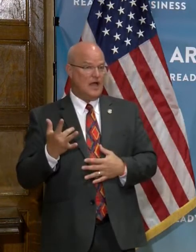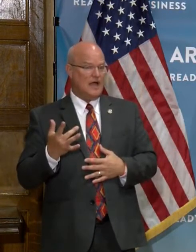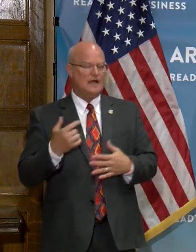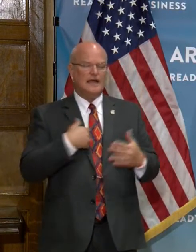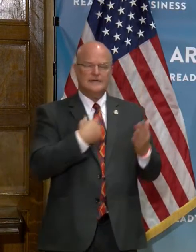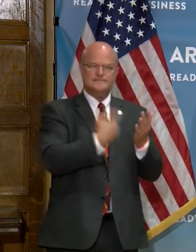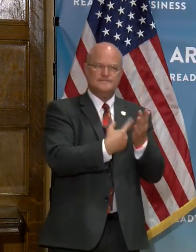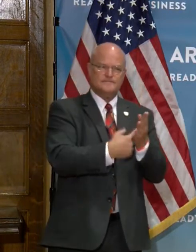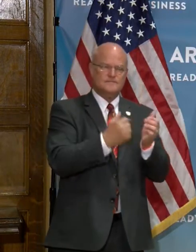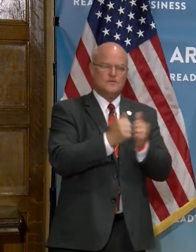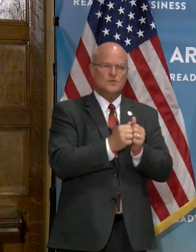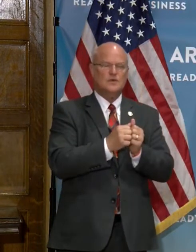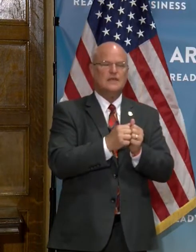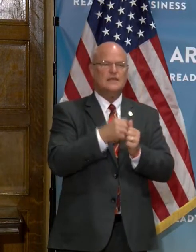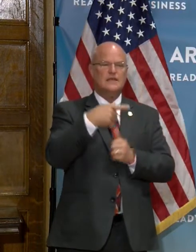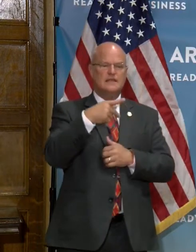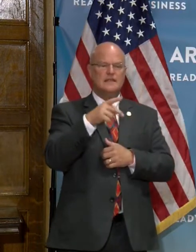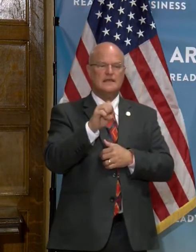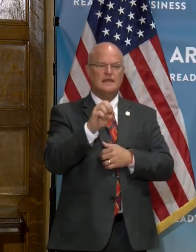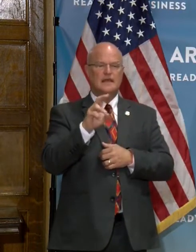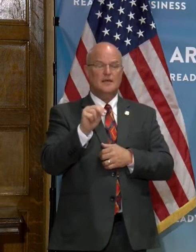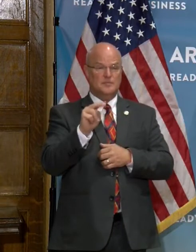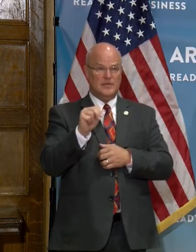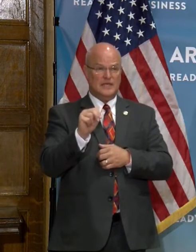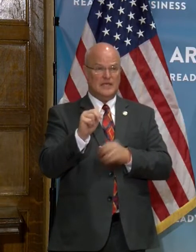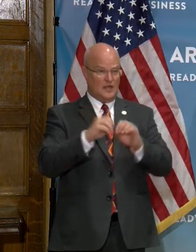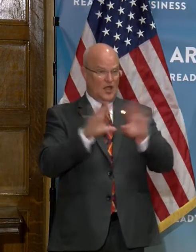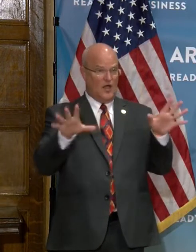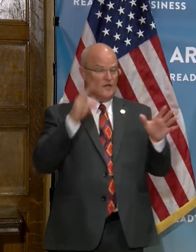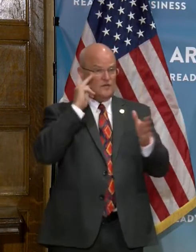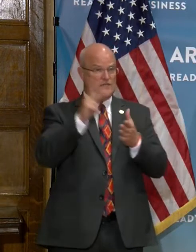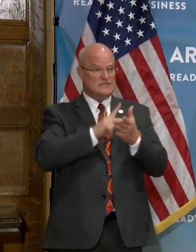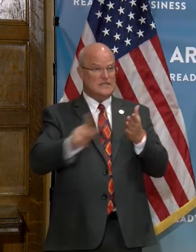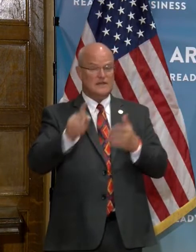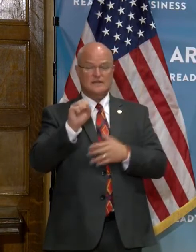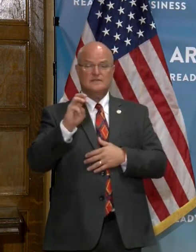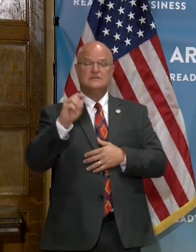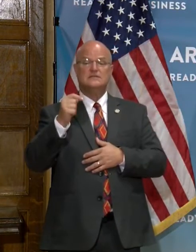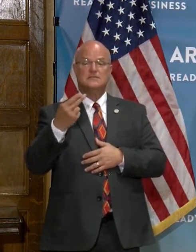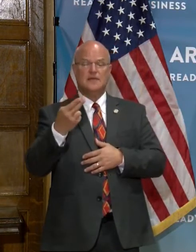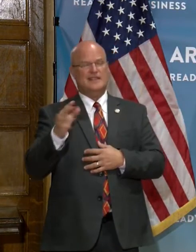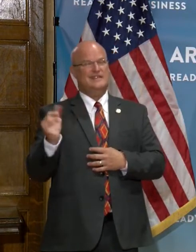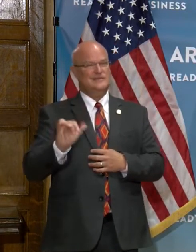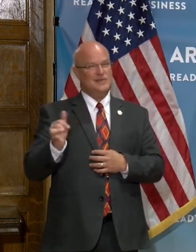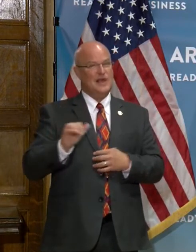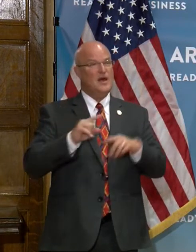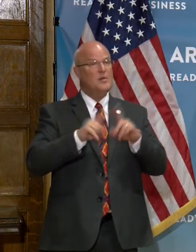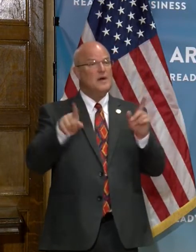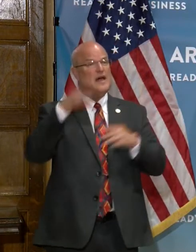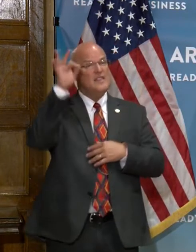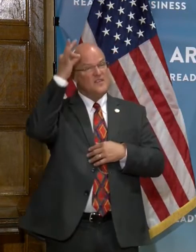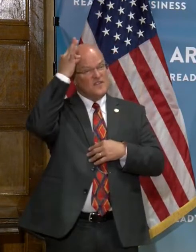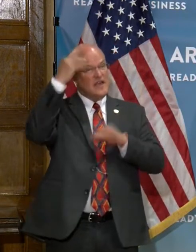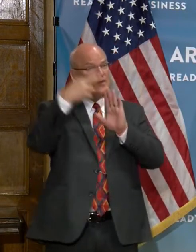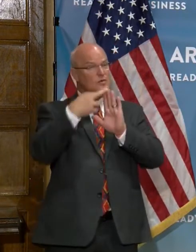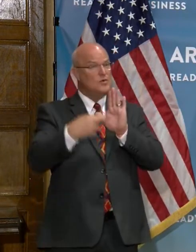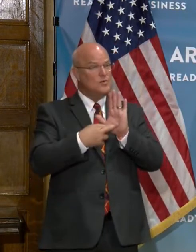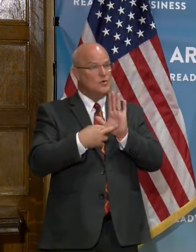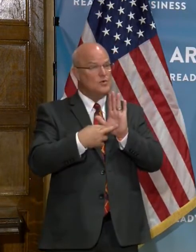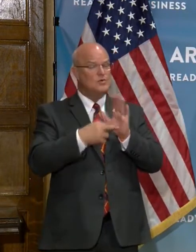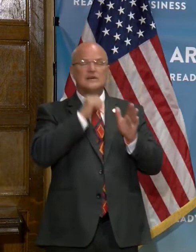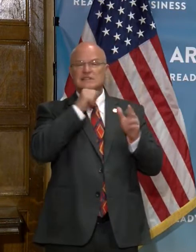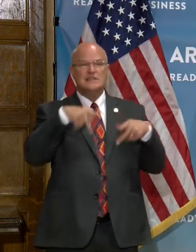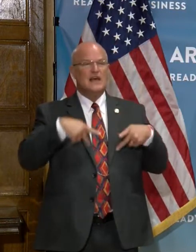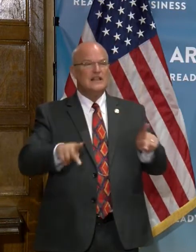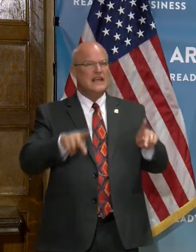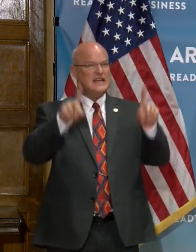conferred with General Penn, obviously with Secretary Smith as well, but the federal rules did not